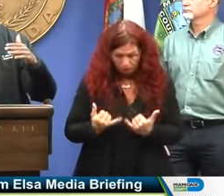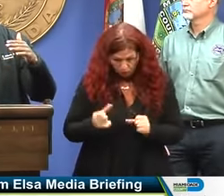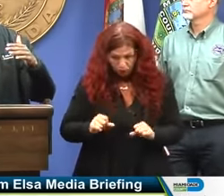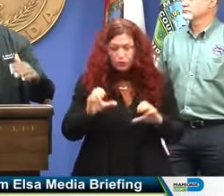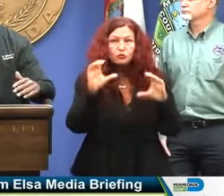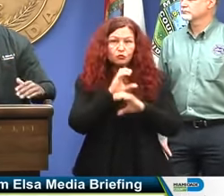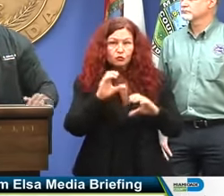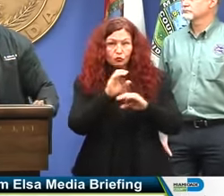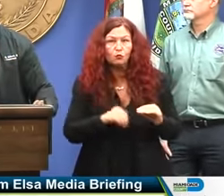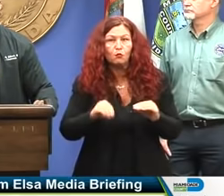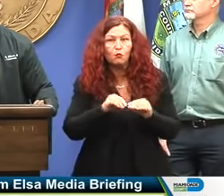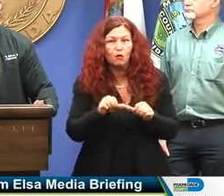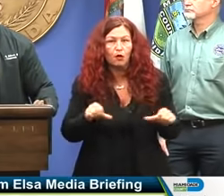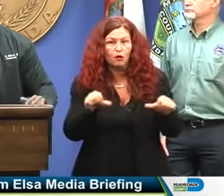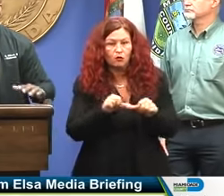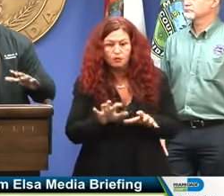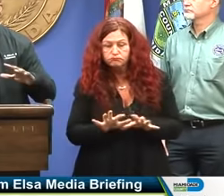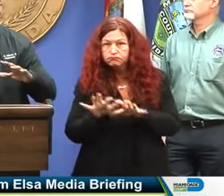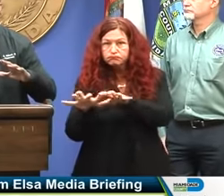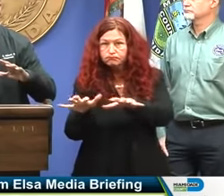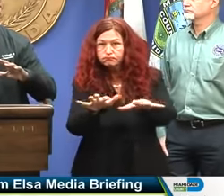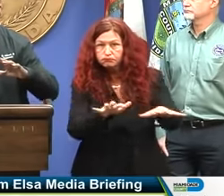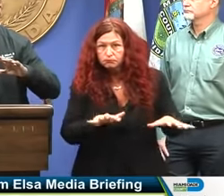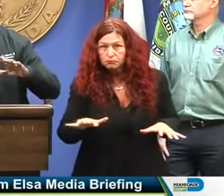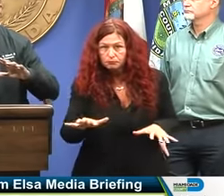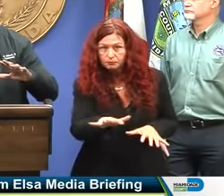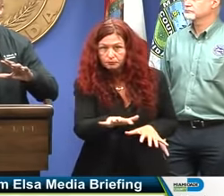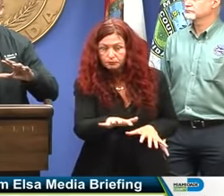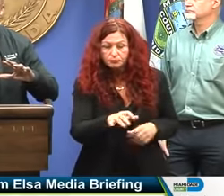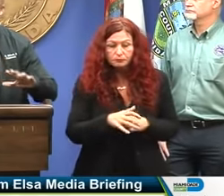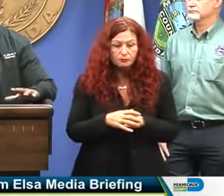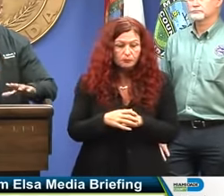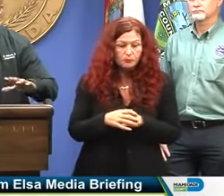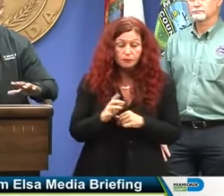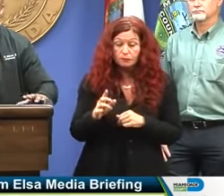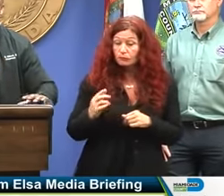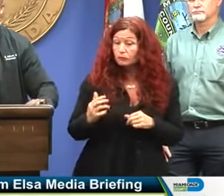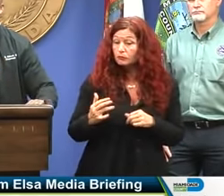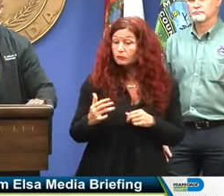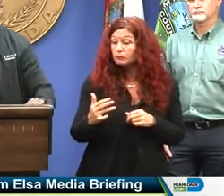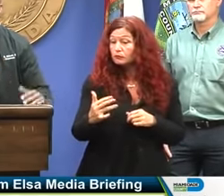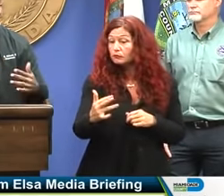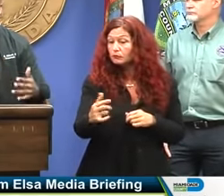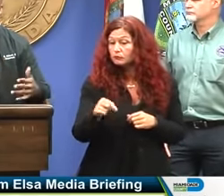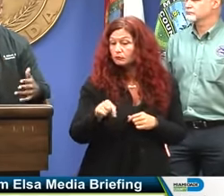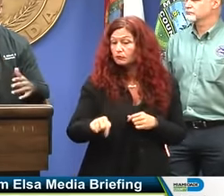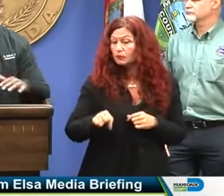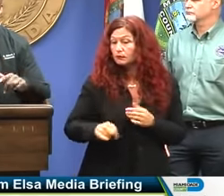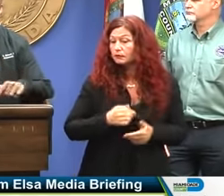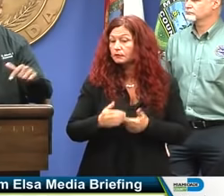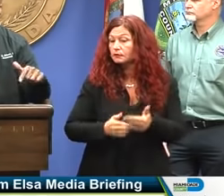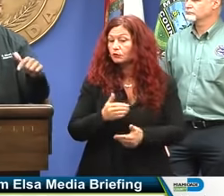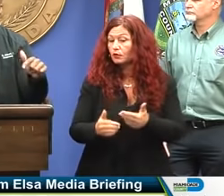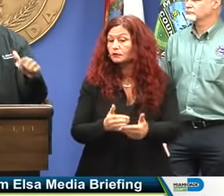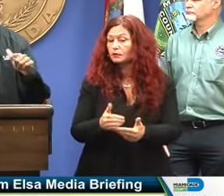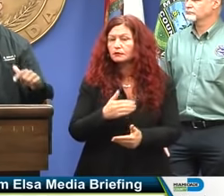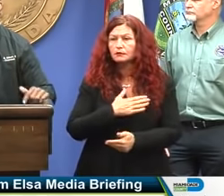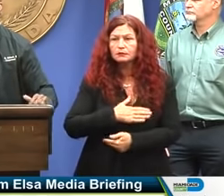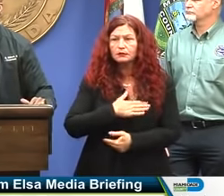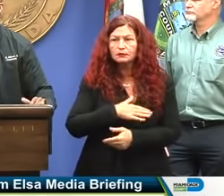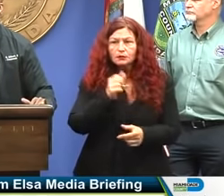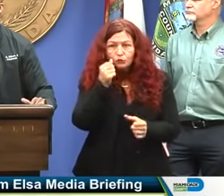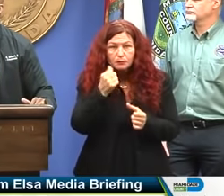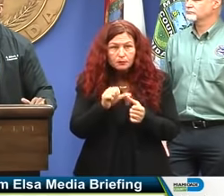has to take place. You know, as we move forward in this process, I just want everybody not to forget the praying